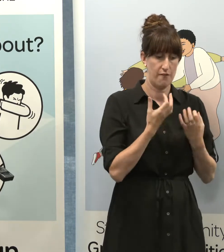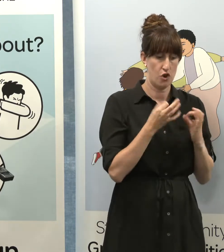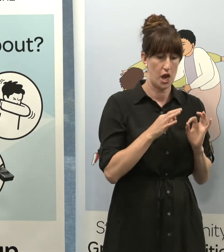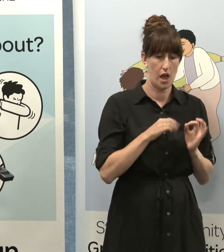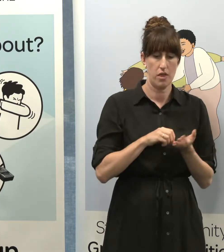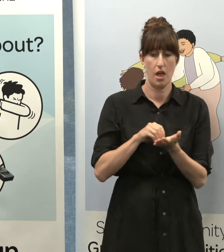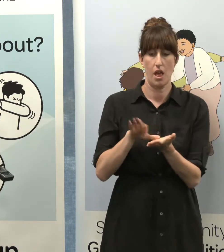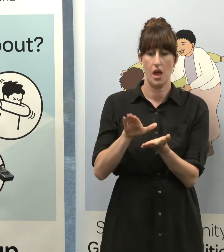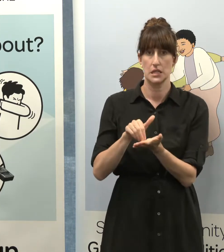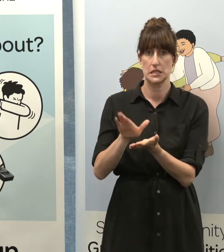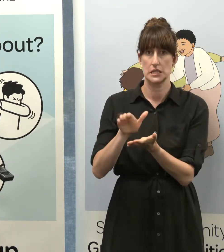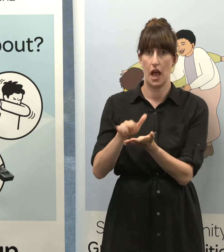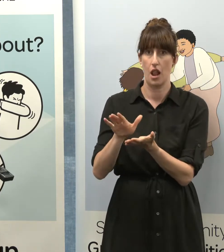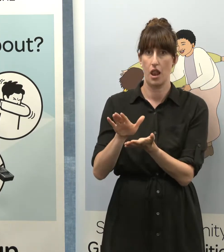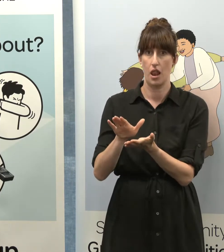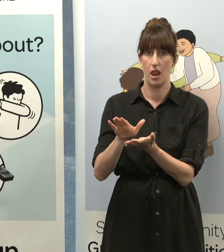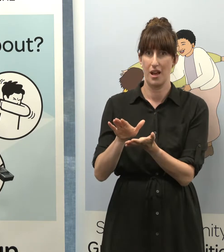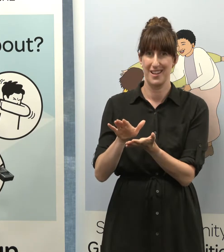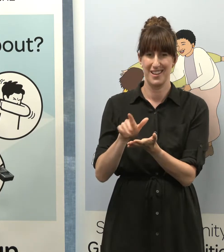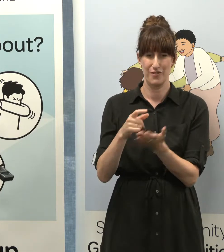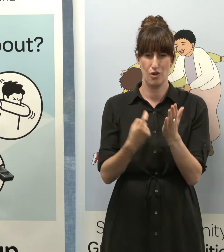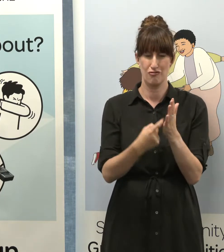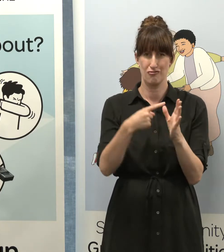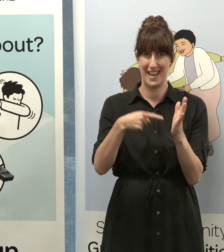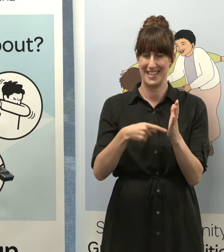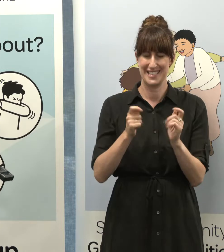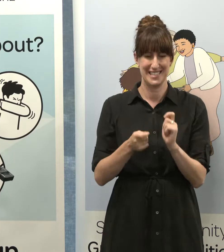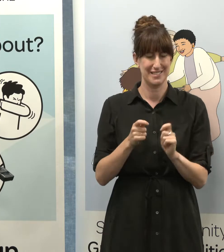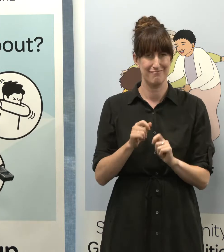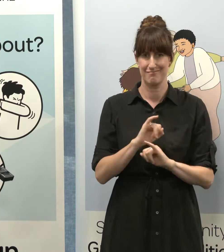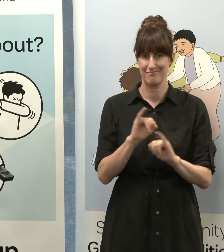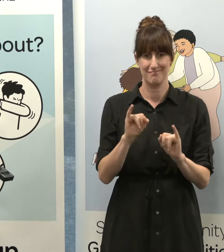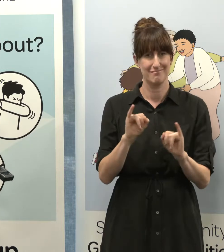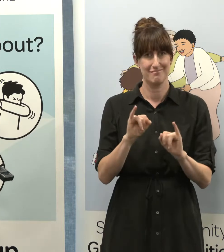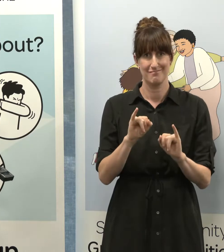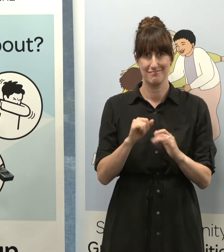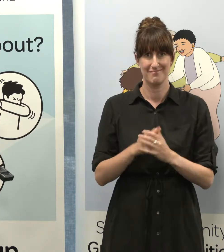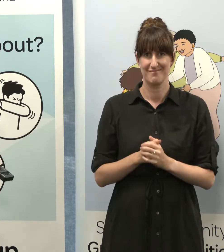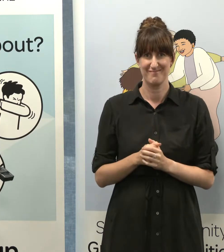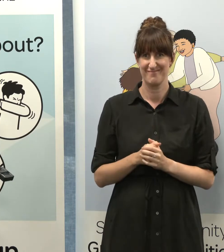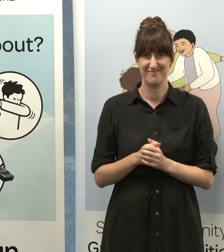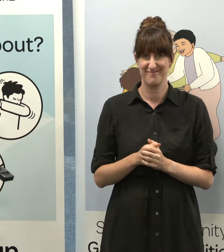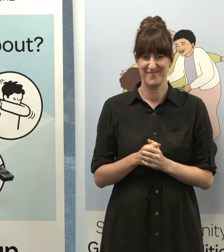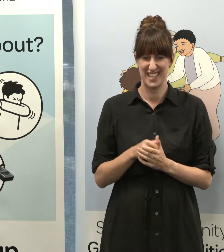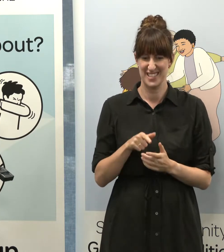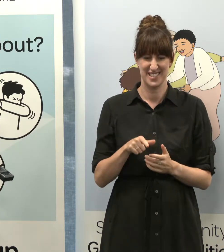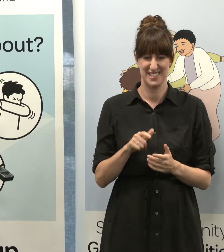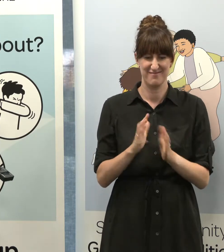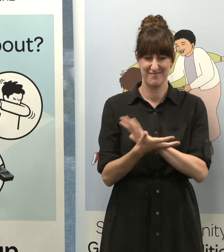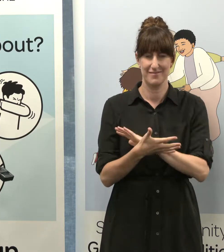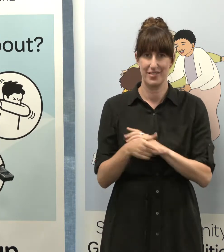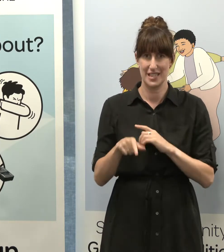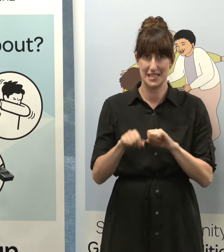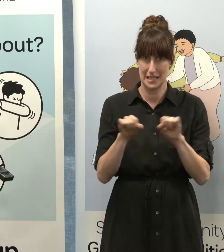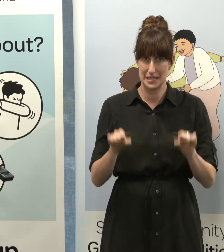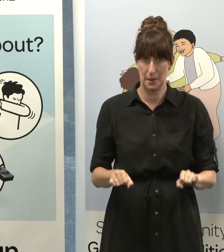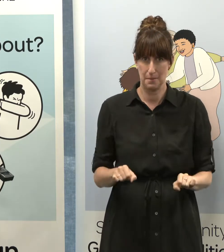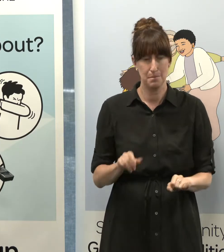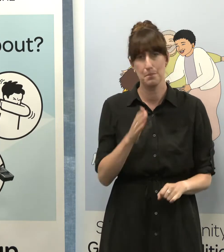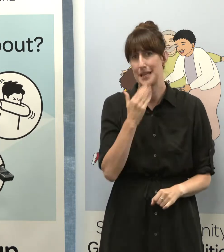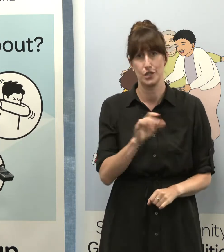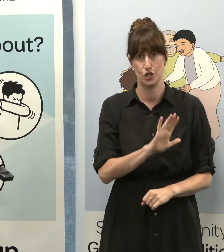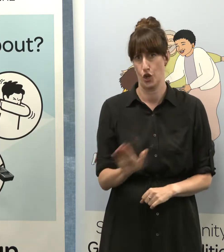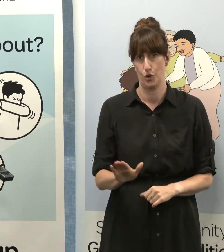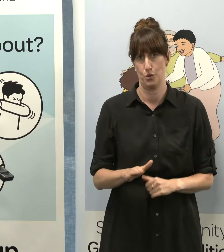to on-sell free rapid antigen tests is abusing the system, to put it not too fine a point on it, and they shouldn't be doing it, and I'd ask them to not do